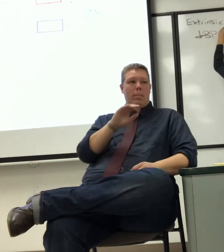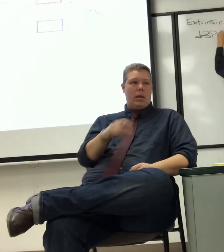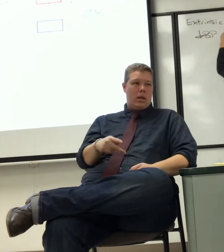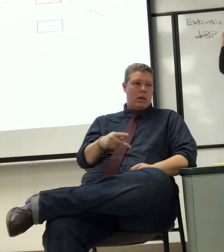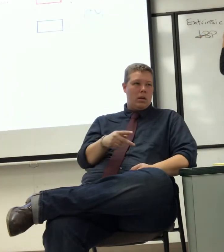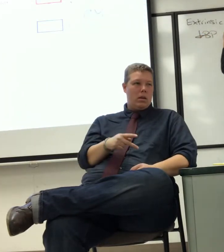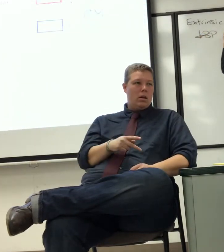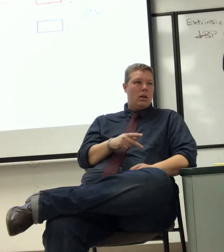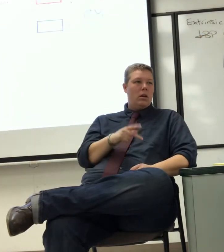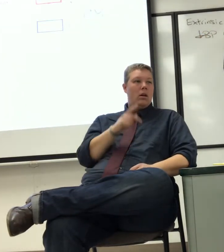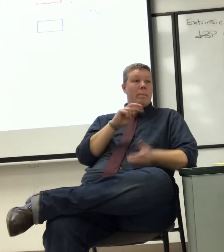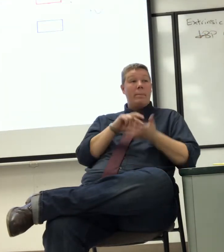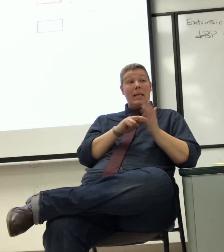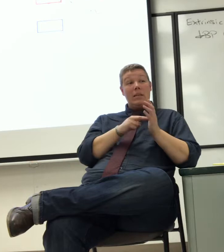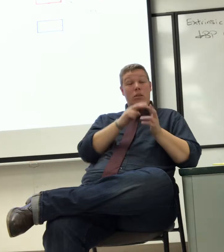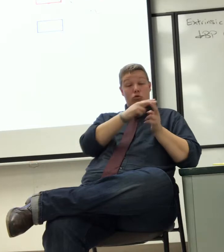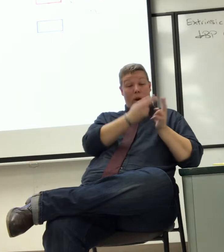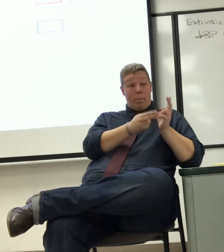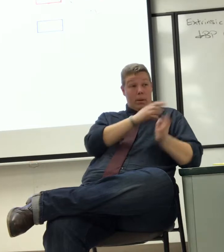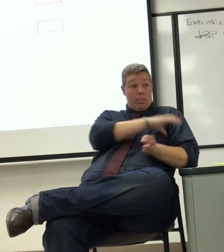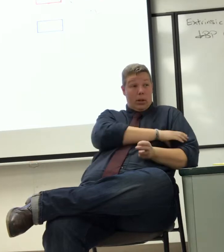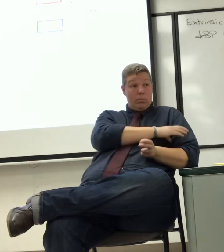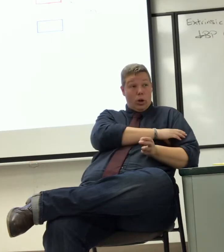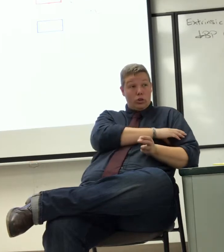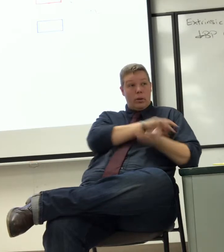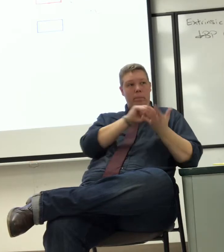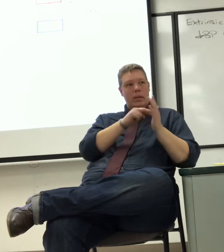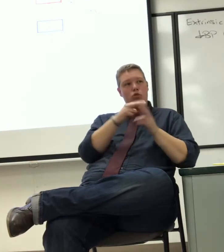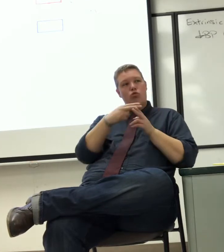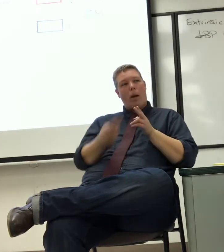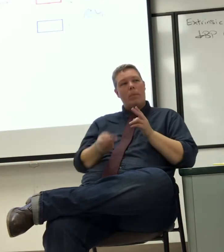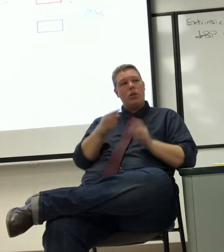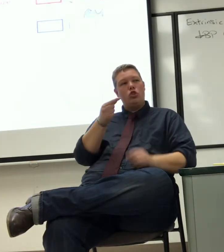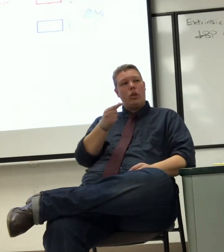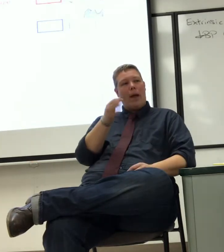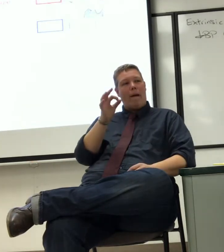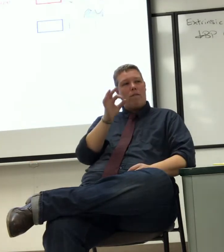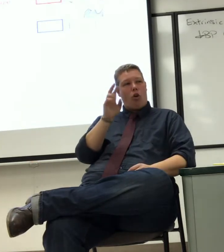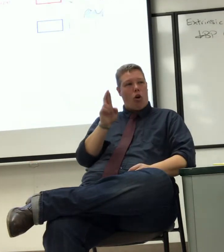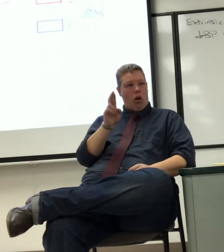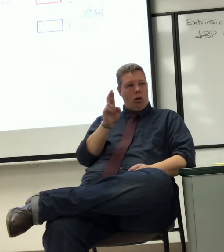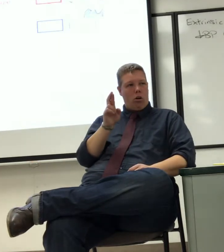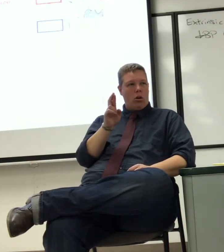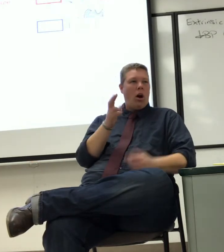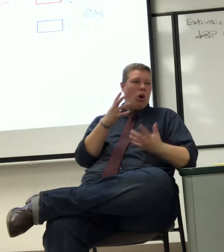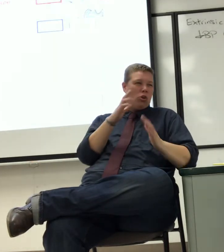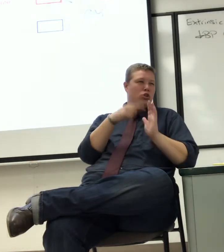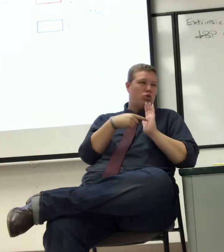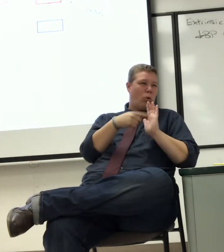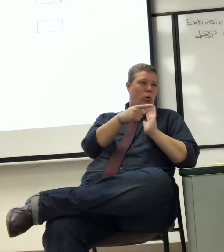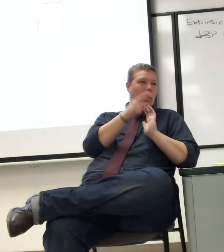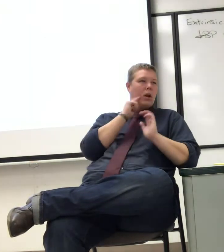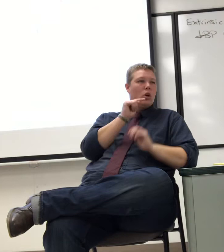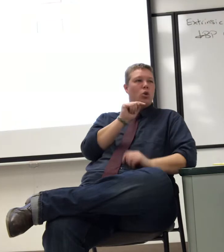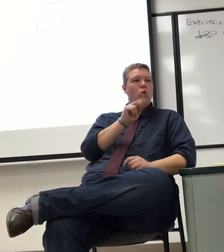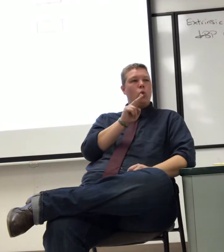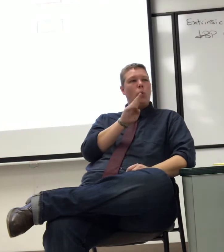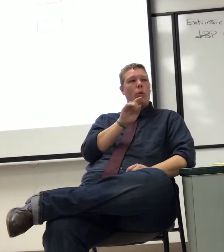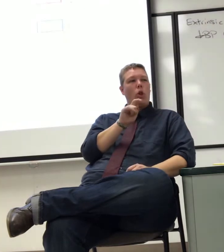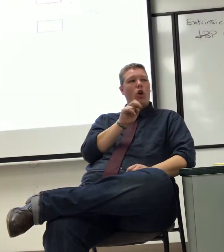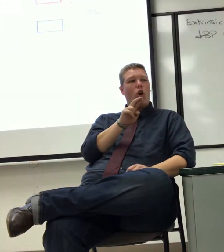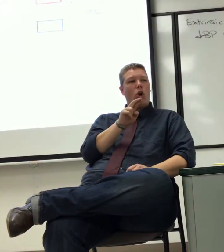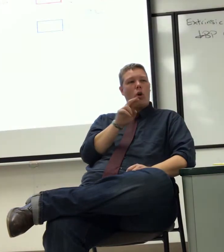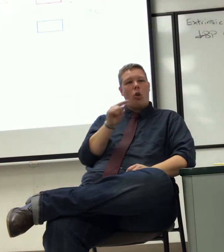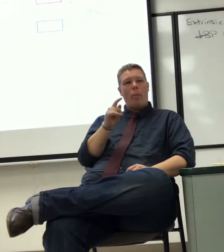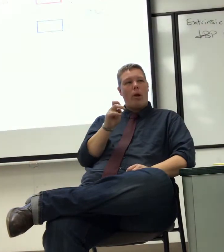That means you would have a drop in GFR. Okay, I already showed you previously how tubulo-glomerular feedback can raise it, but